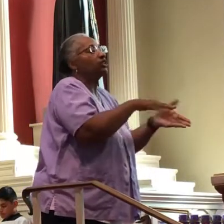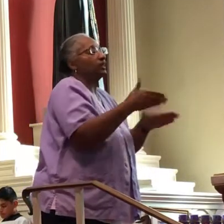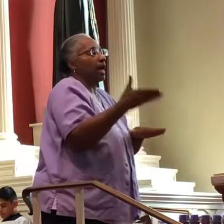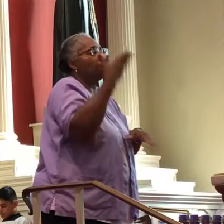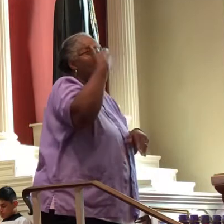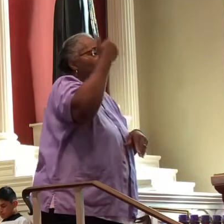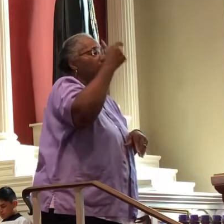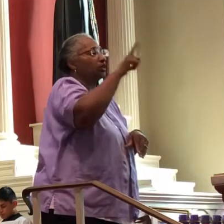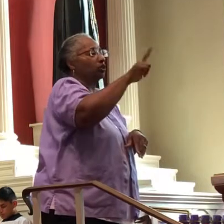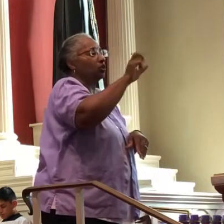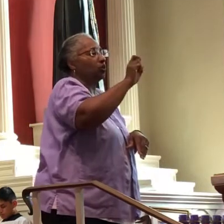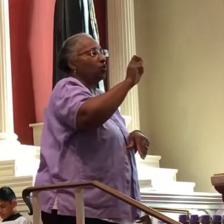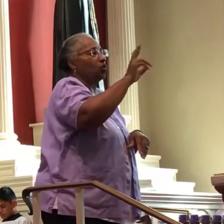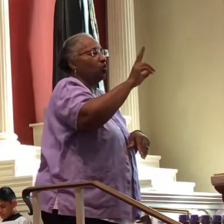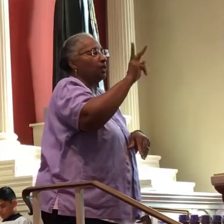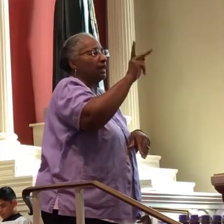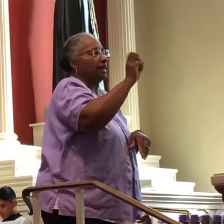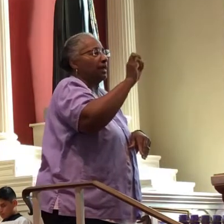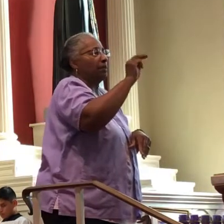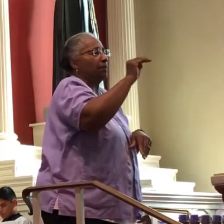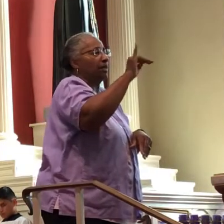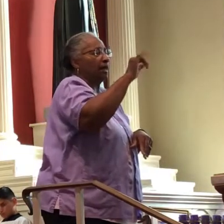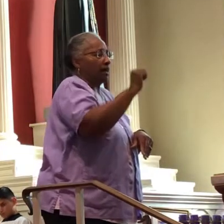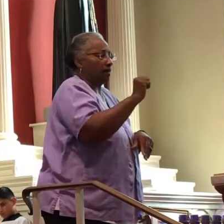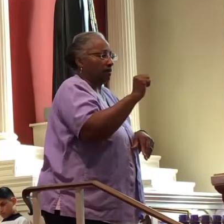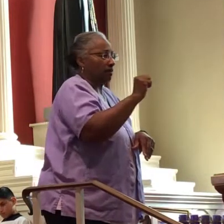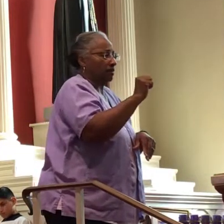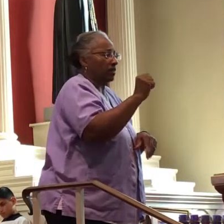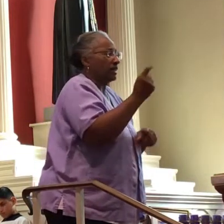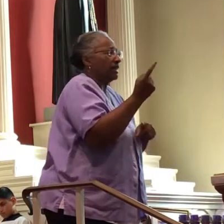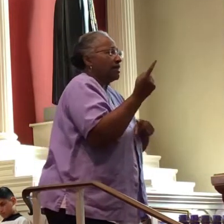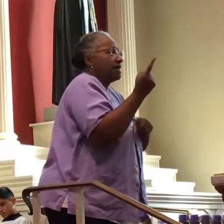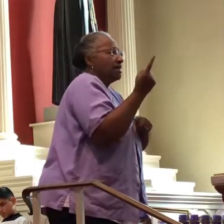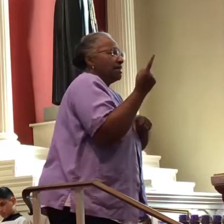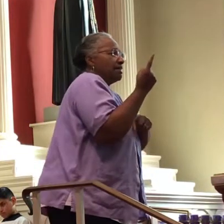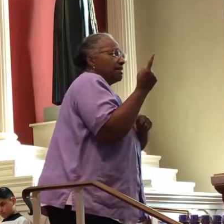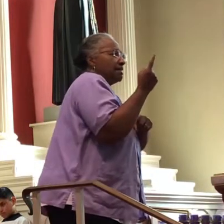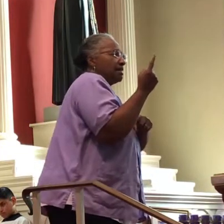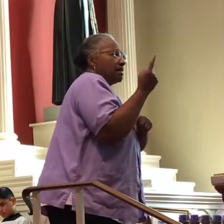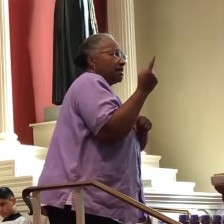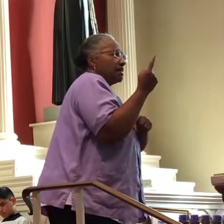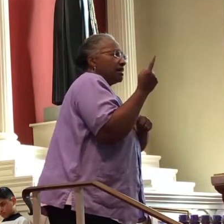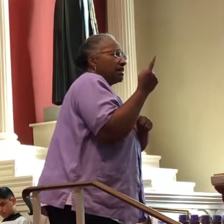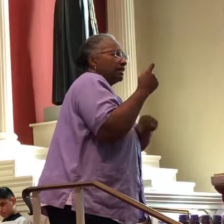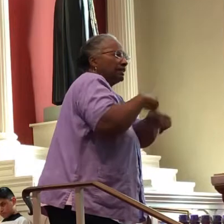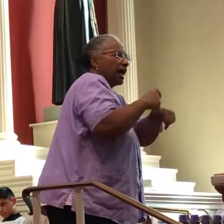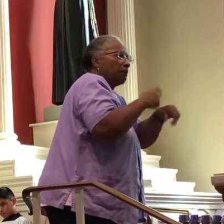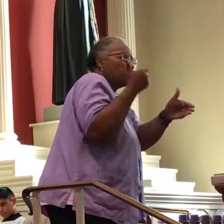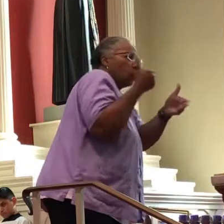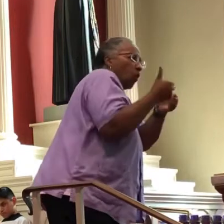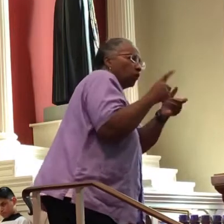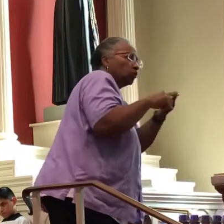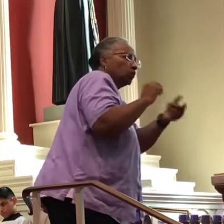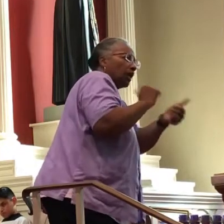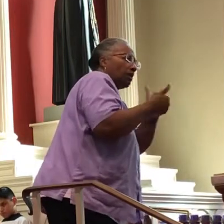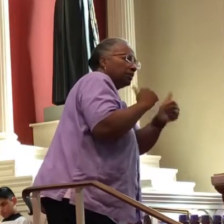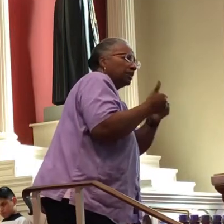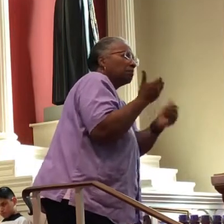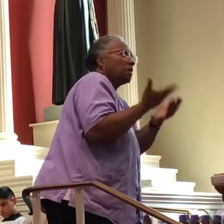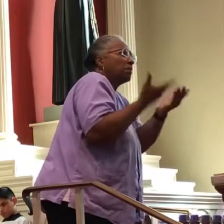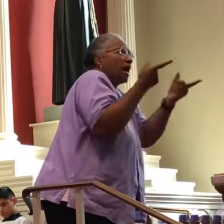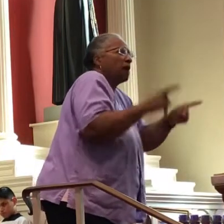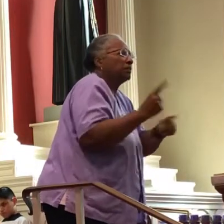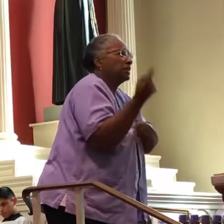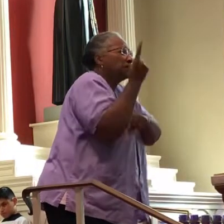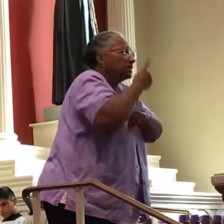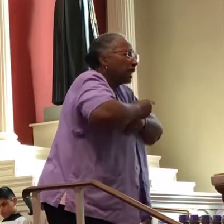I think it was either the day of the competition or very close to the competition. So it was kind of like he was the emotional favorite to